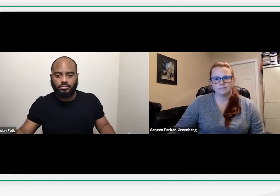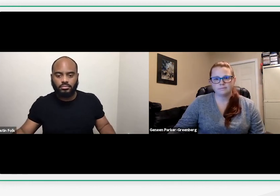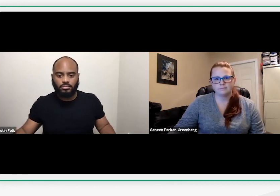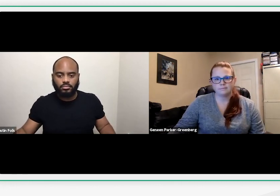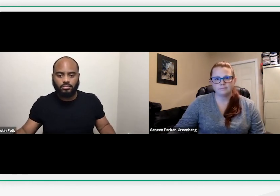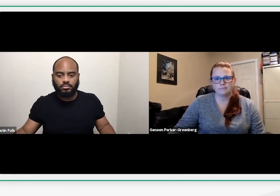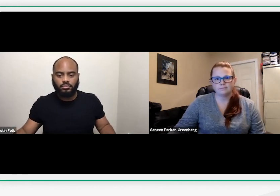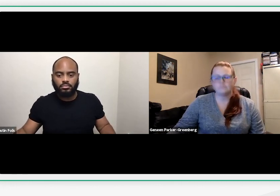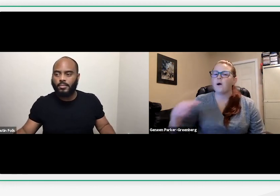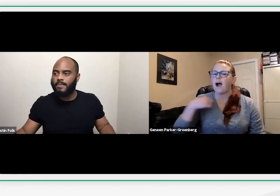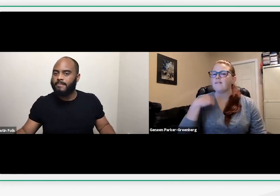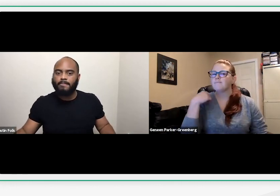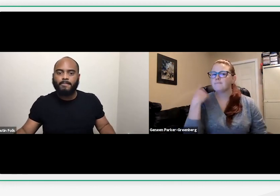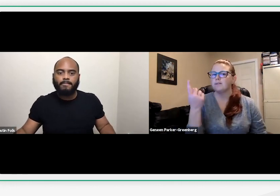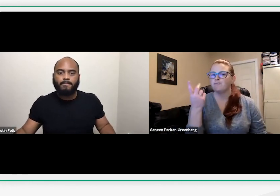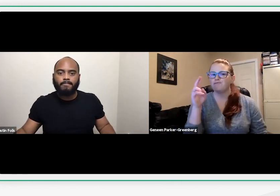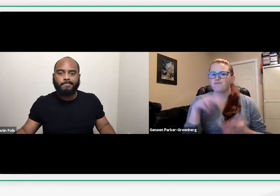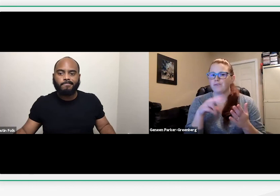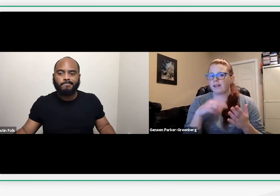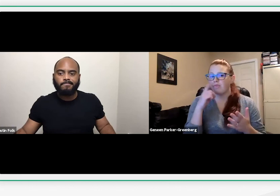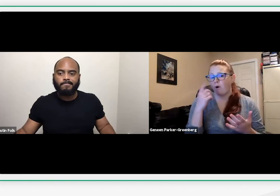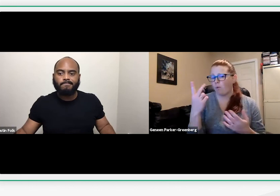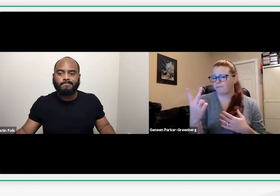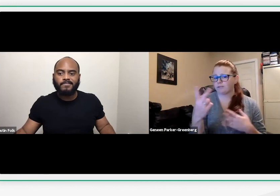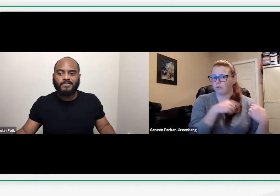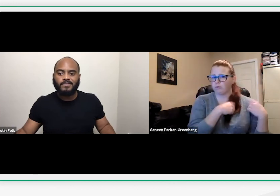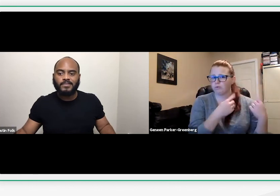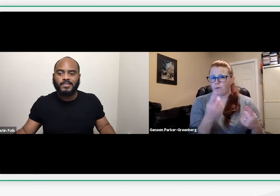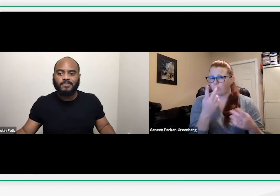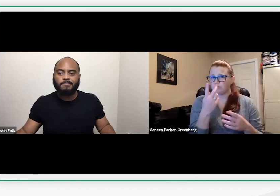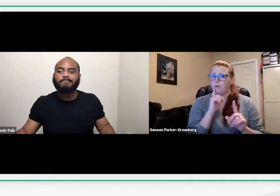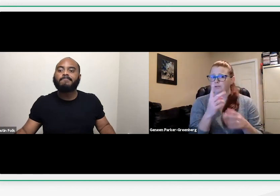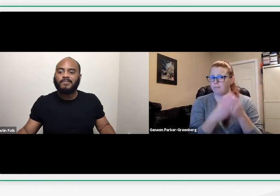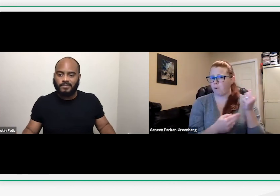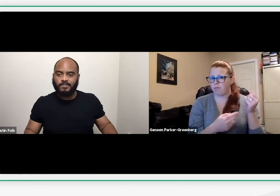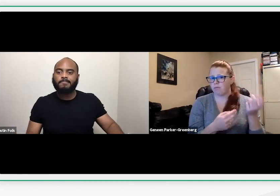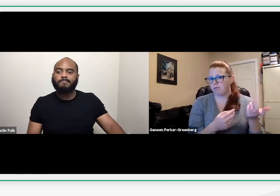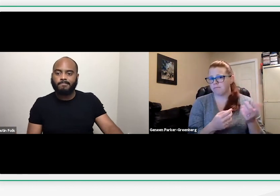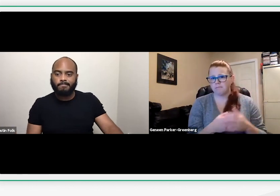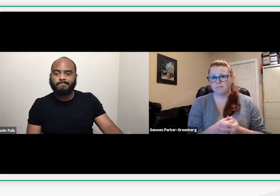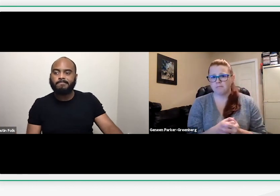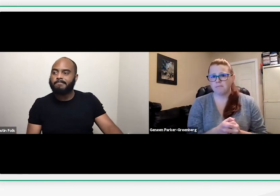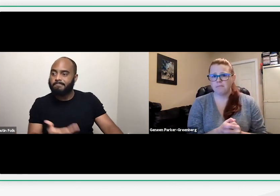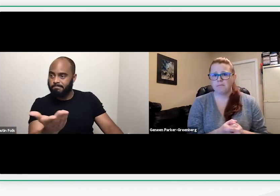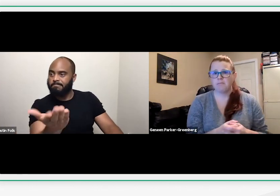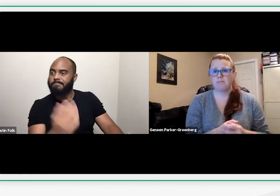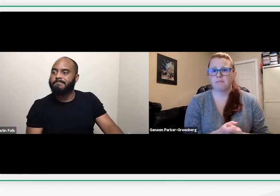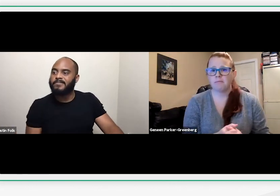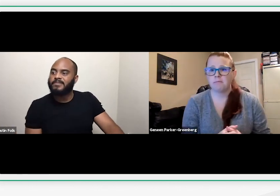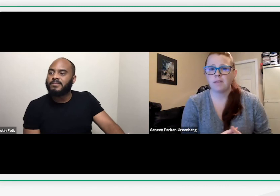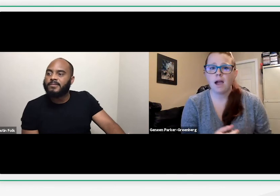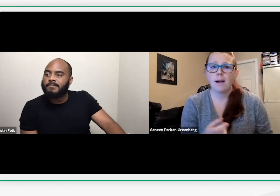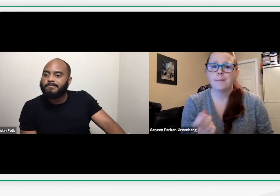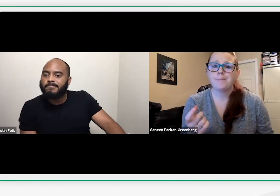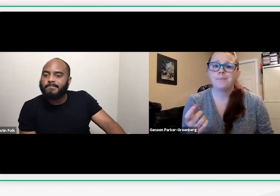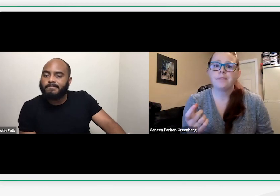now we'll go ahead and open up the floor to a Q&A session. I've been reading, and there were two questions